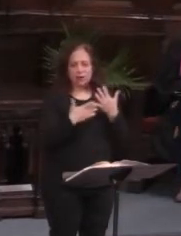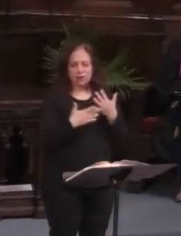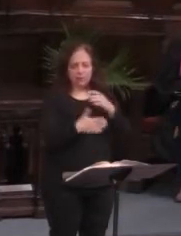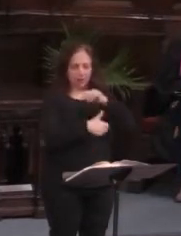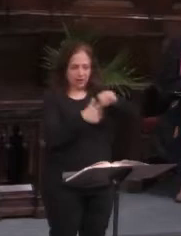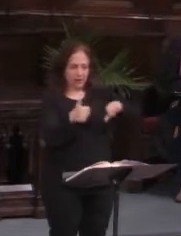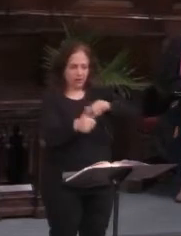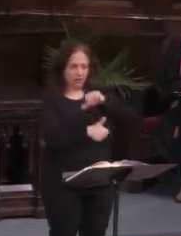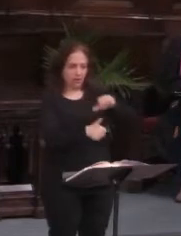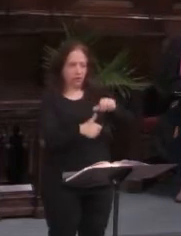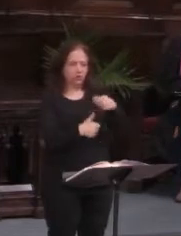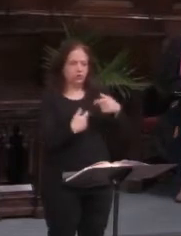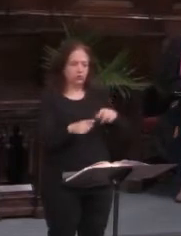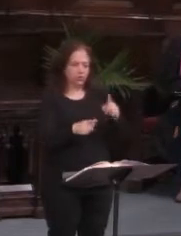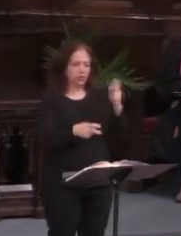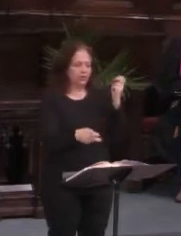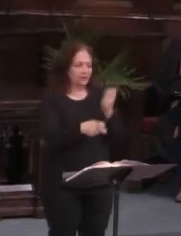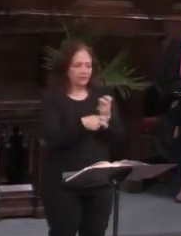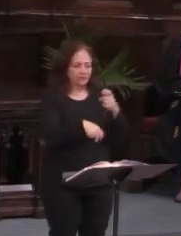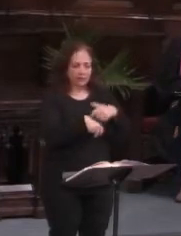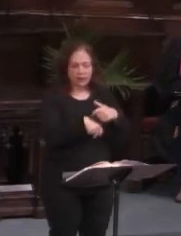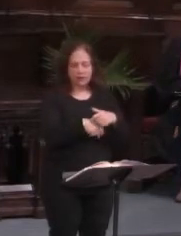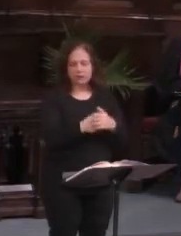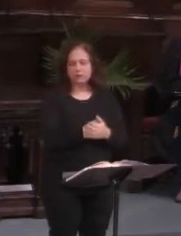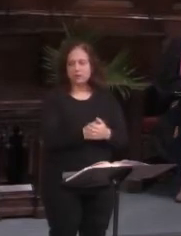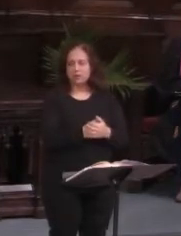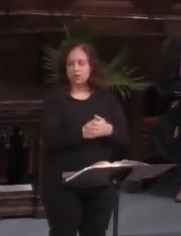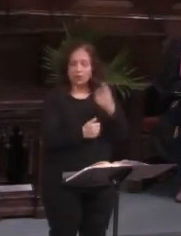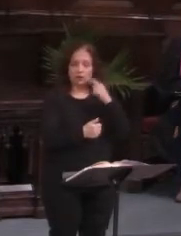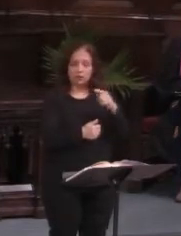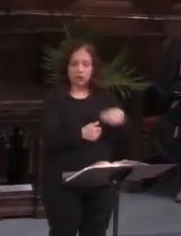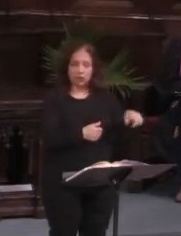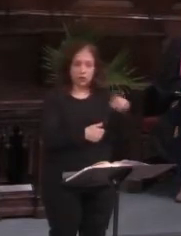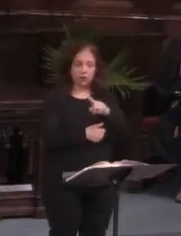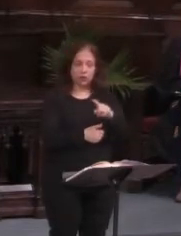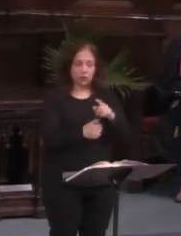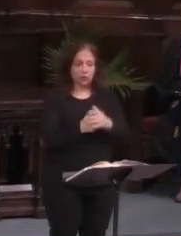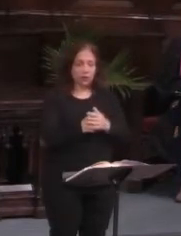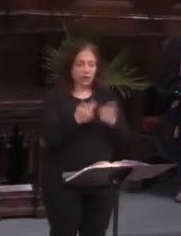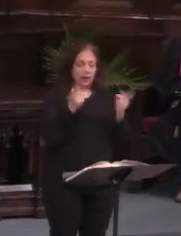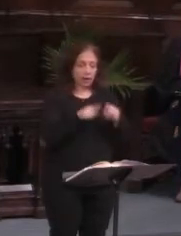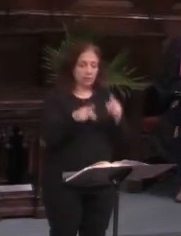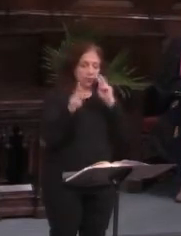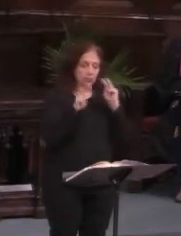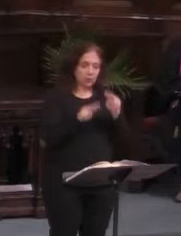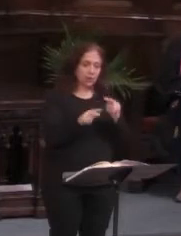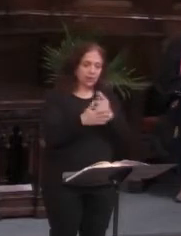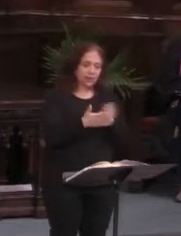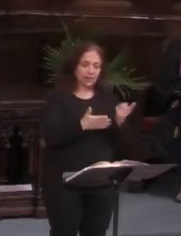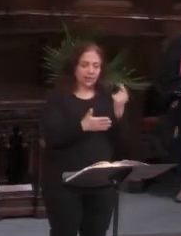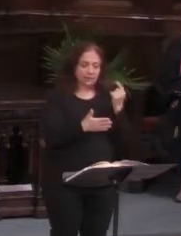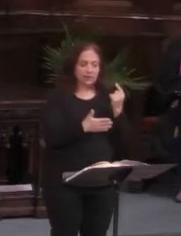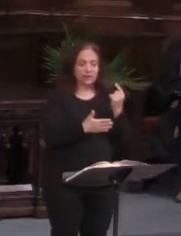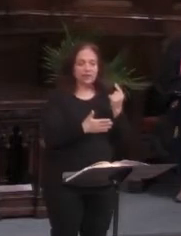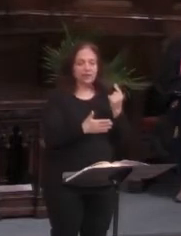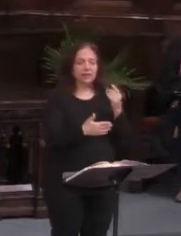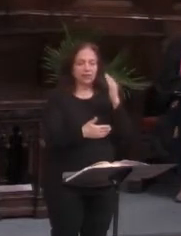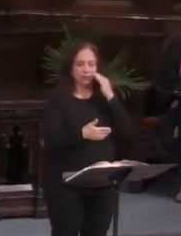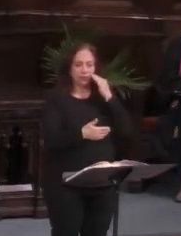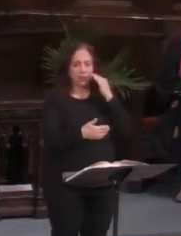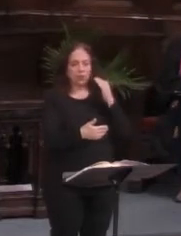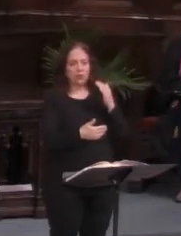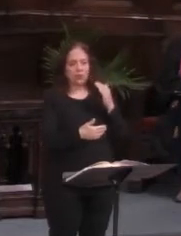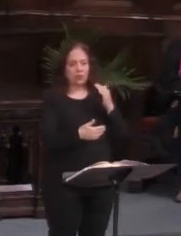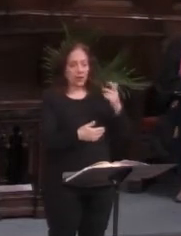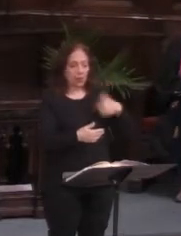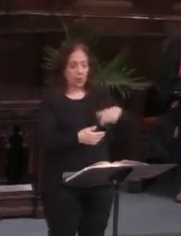one another in these difficult days. For those of you who happened to be tuned in last week, last Sunday, you know that